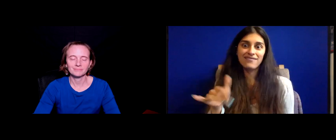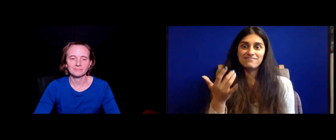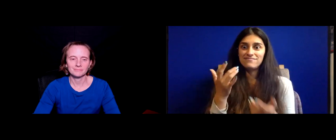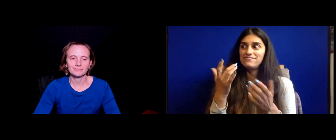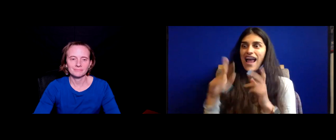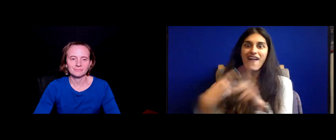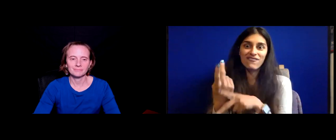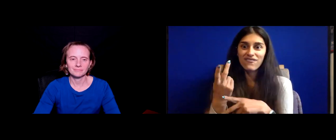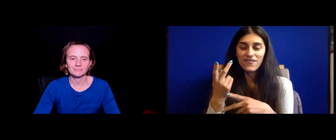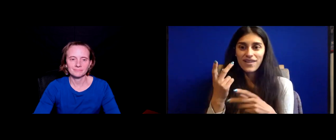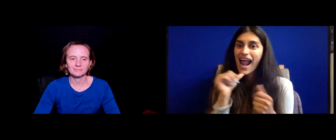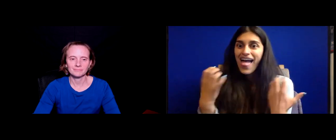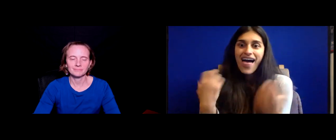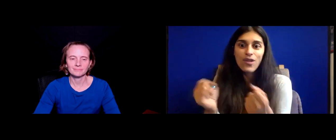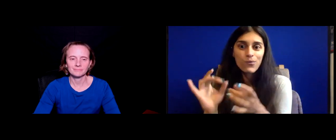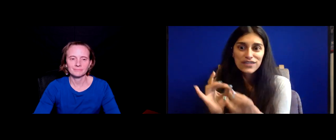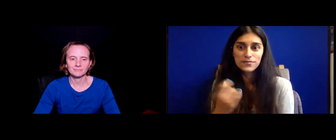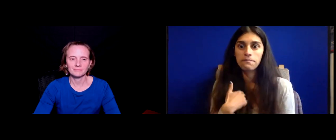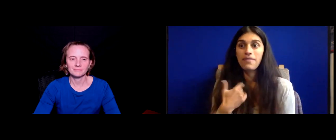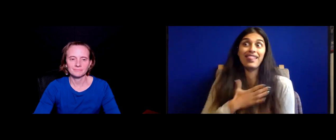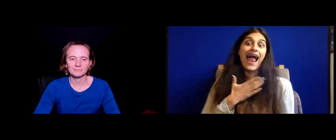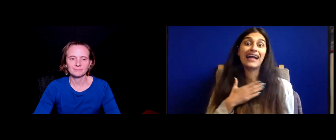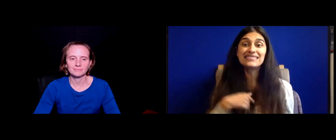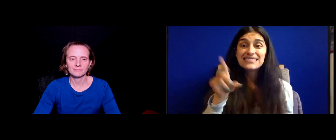And I'm so happy that I did get out of that relationship.